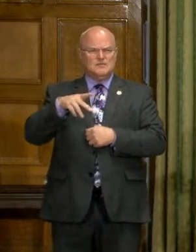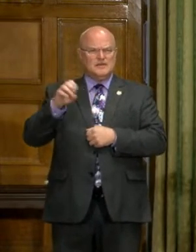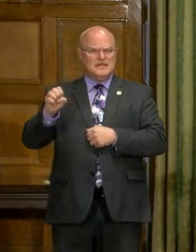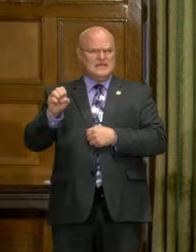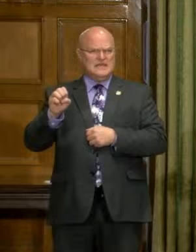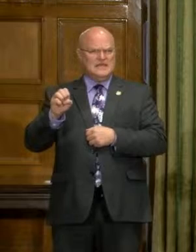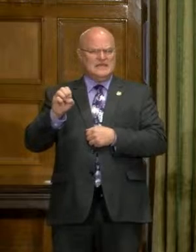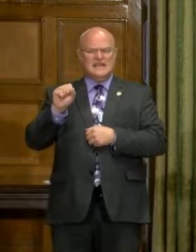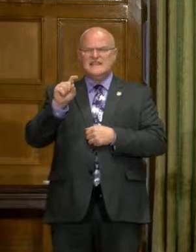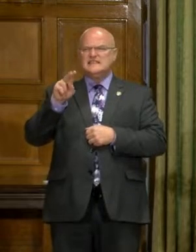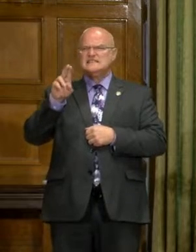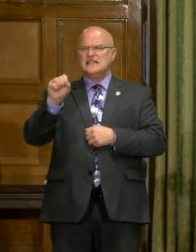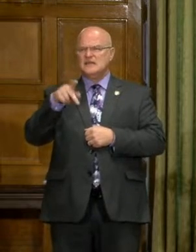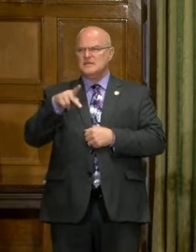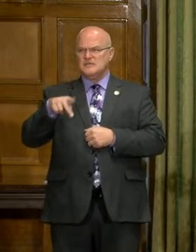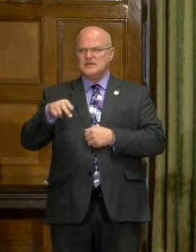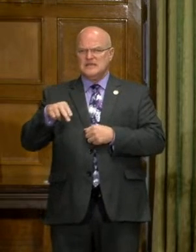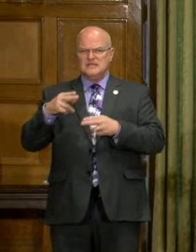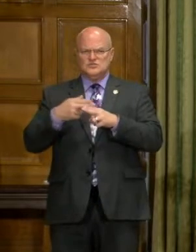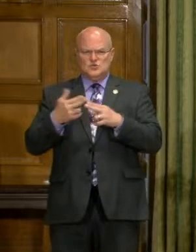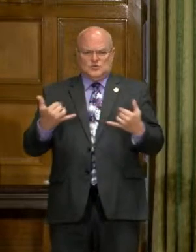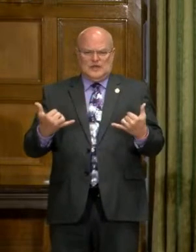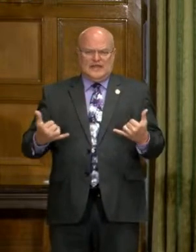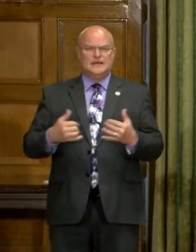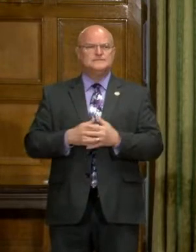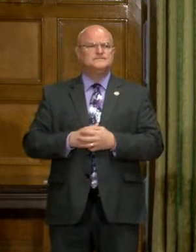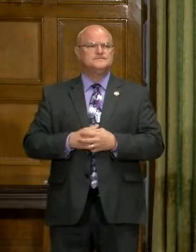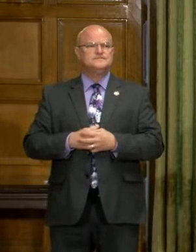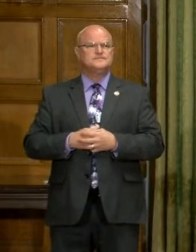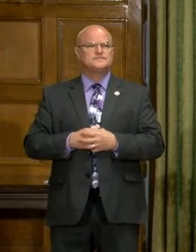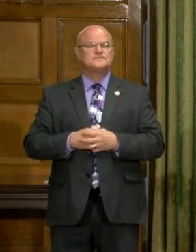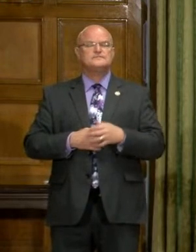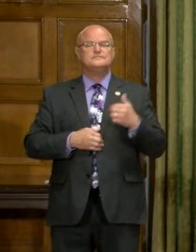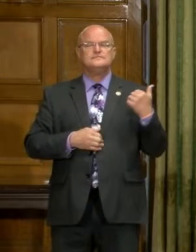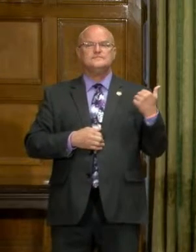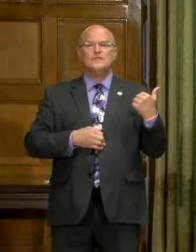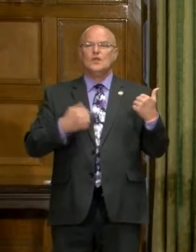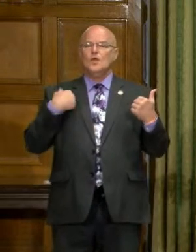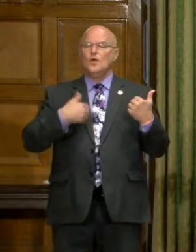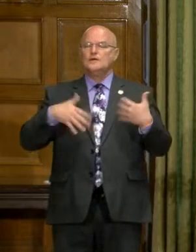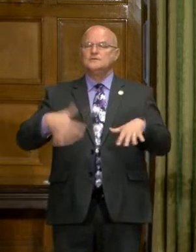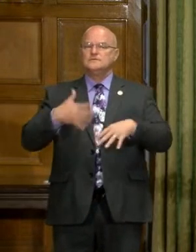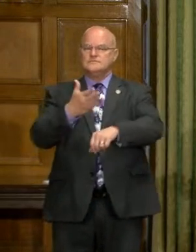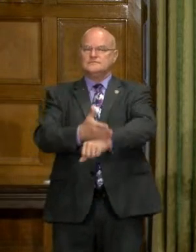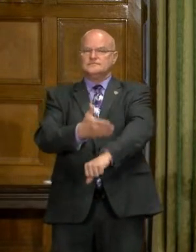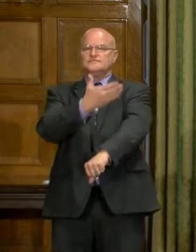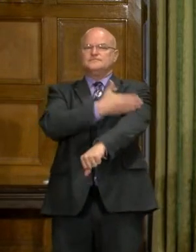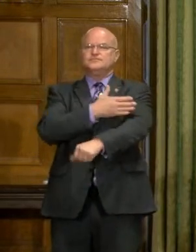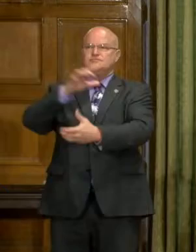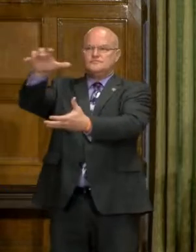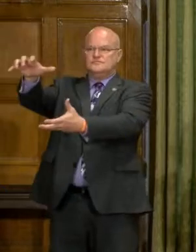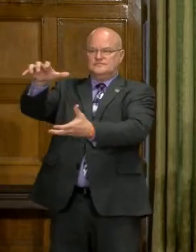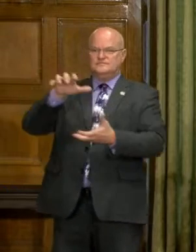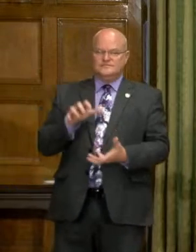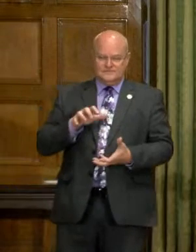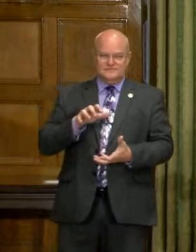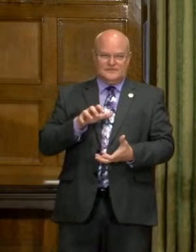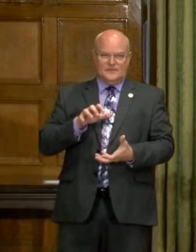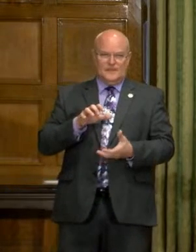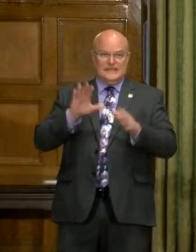and just the status of the PPE shortage here? Well, we've made great progress with the shipment that came